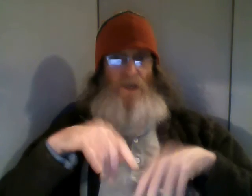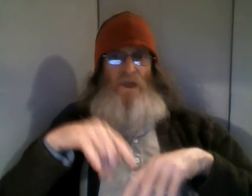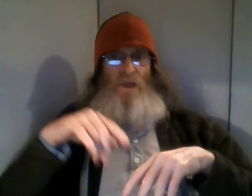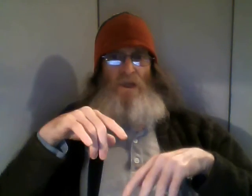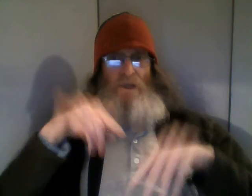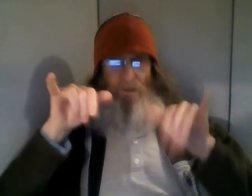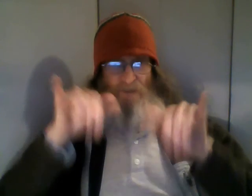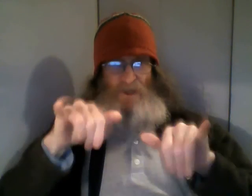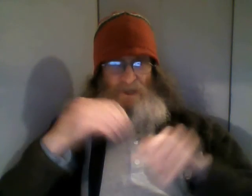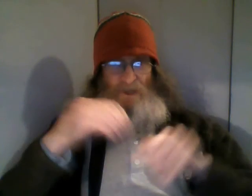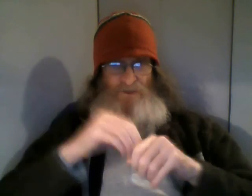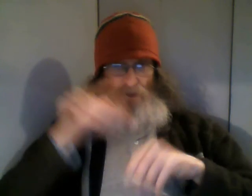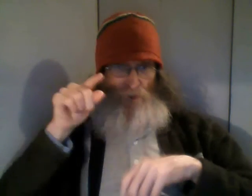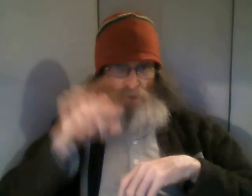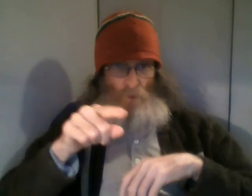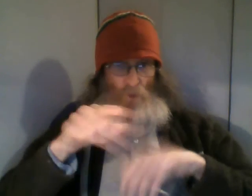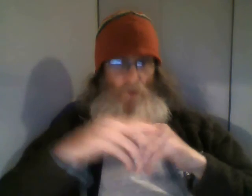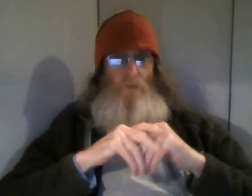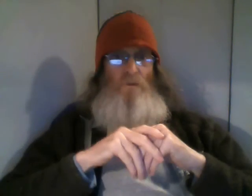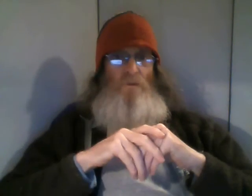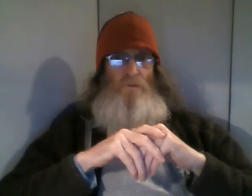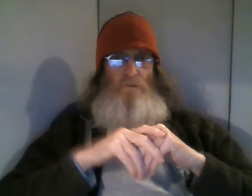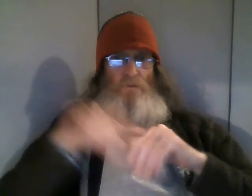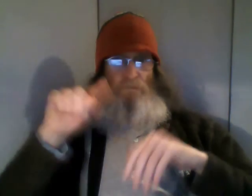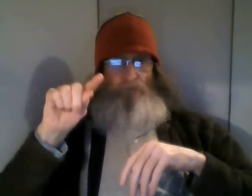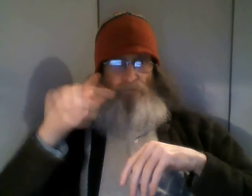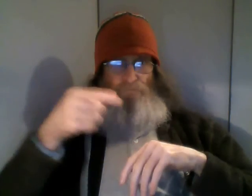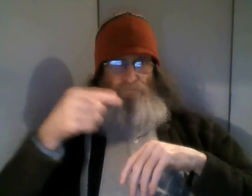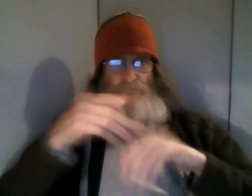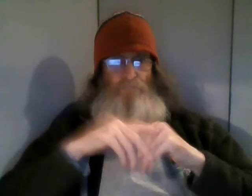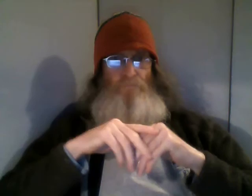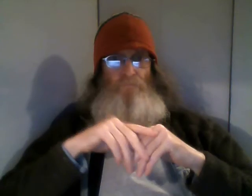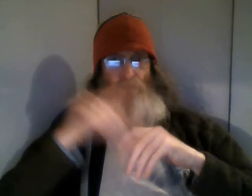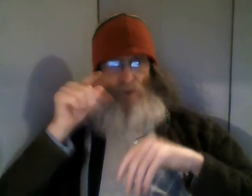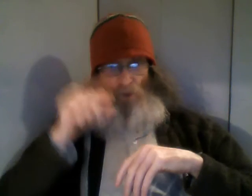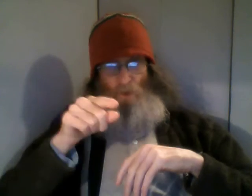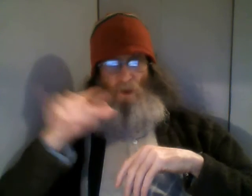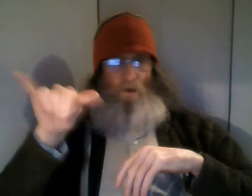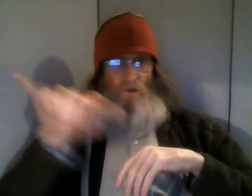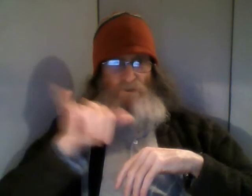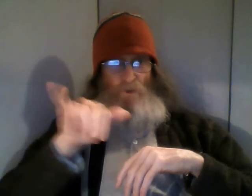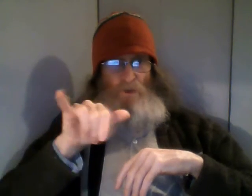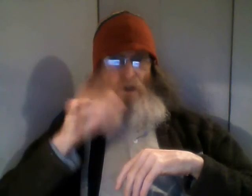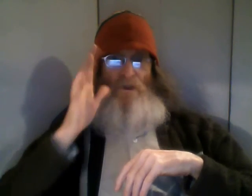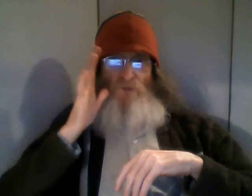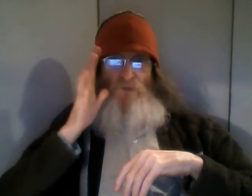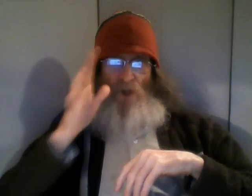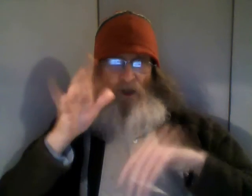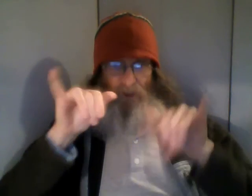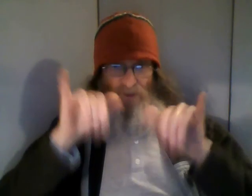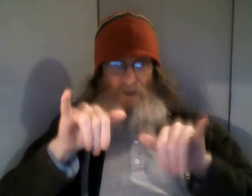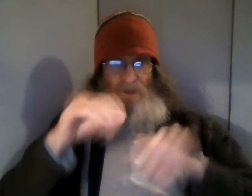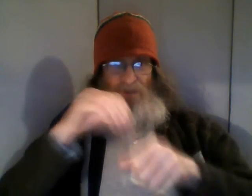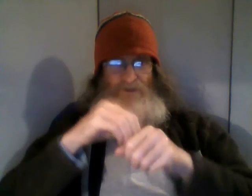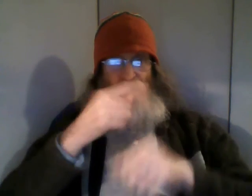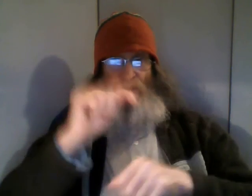created by the Canadian Association of Broadcasters. If you have a comment to make about our programming or a concern about something you've heard on our station, contact us